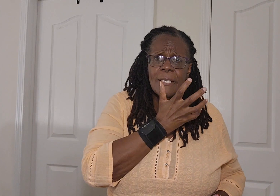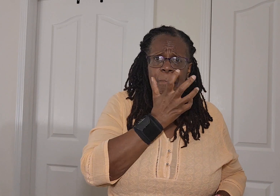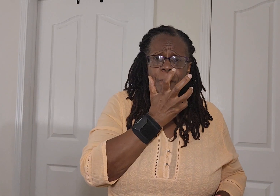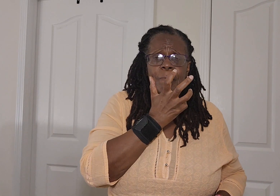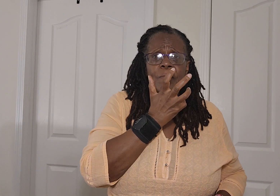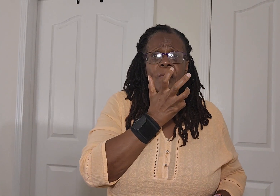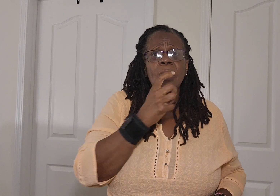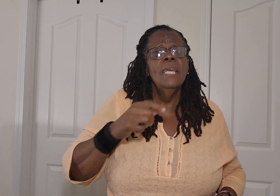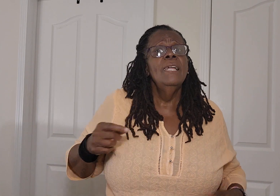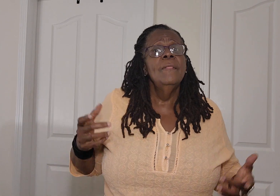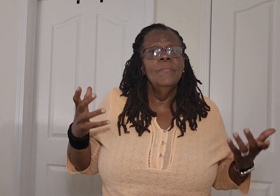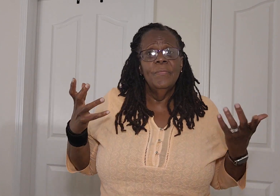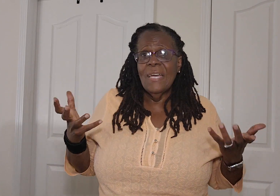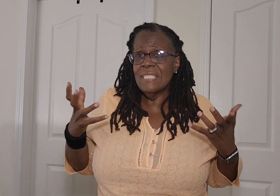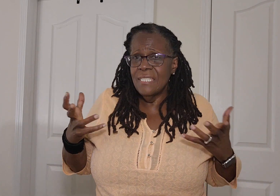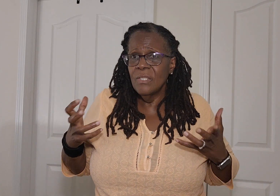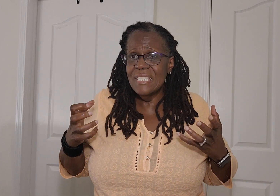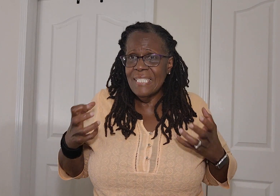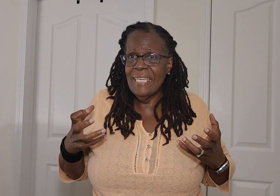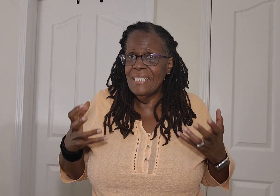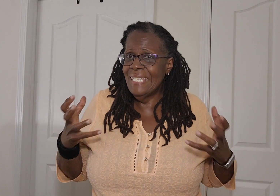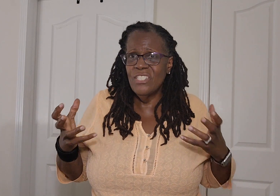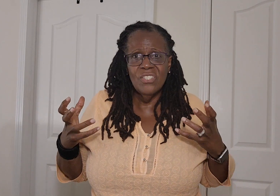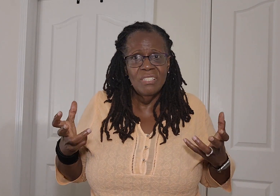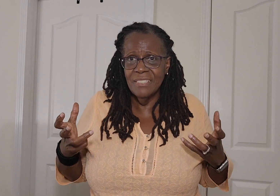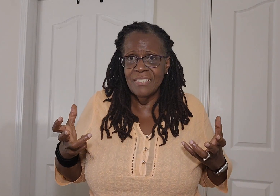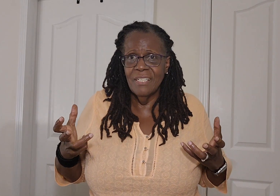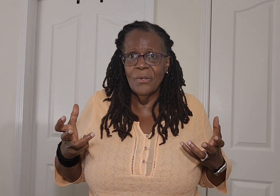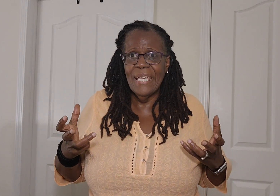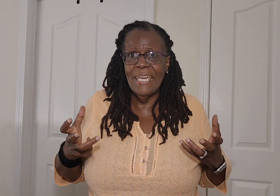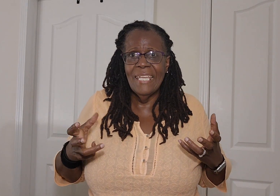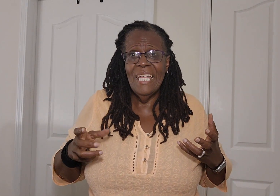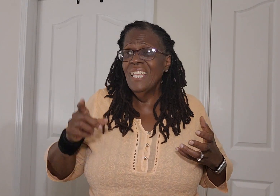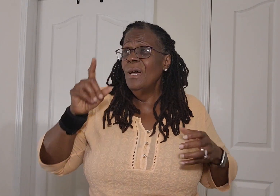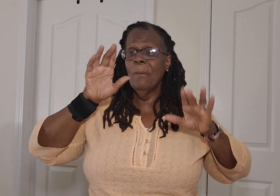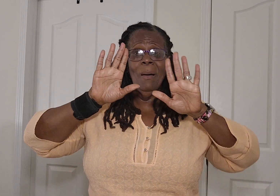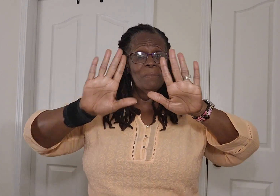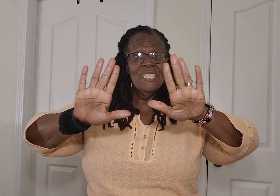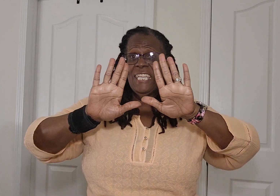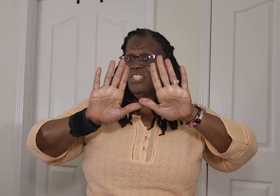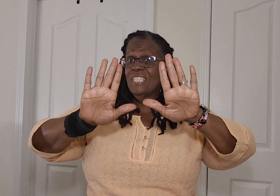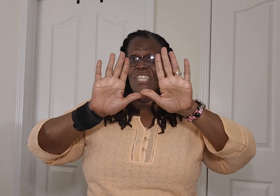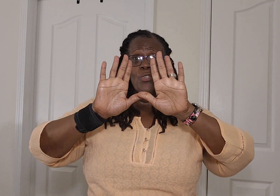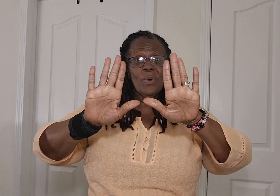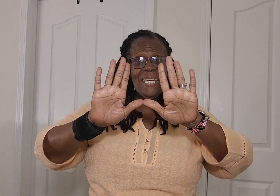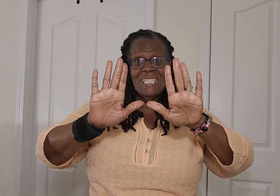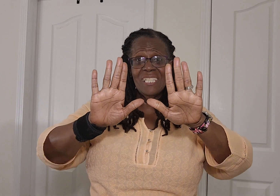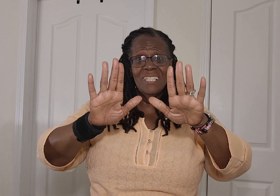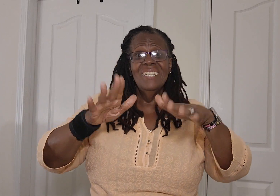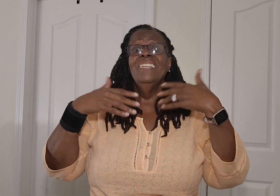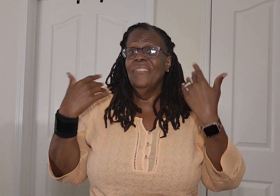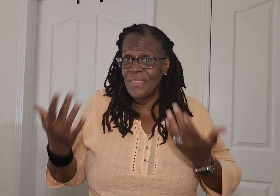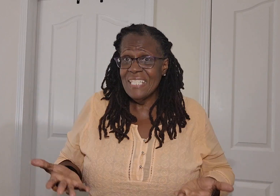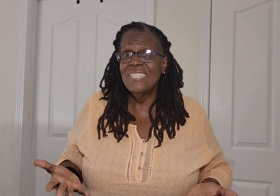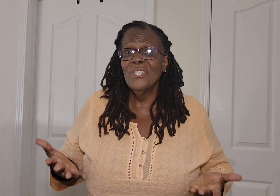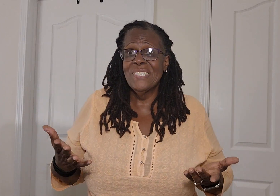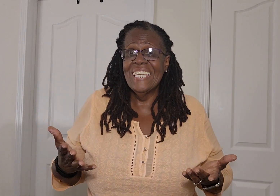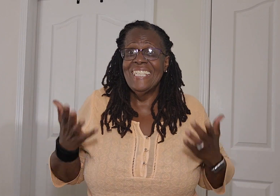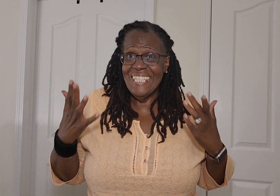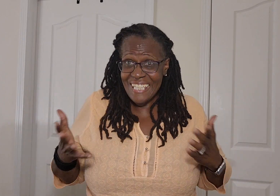awesome, that still is saying he's good, okay? I'm changing it to great. That's still saying he's